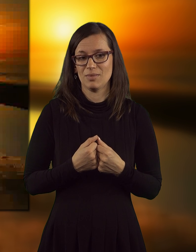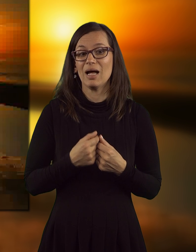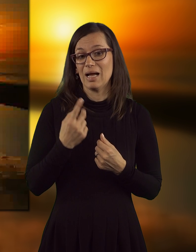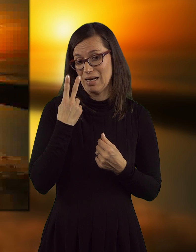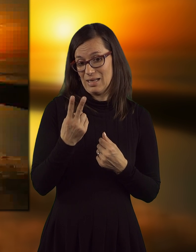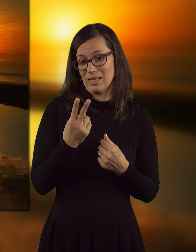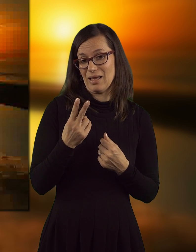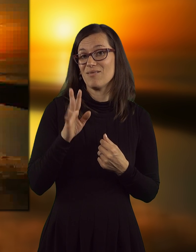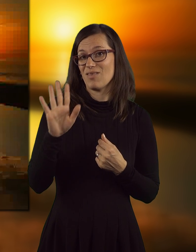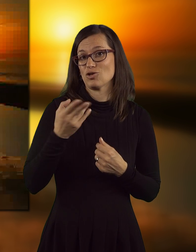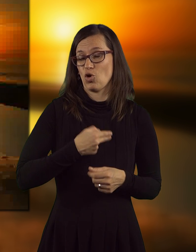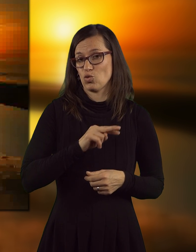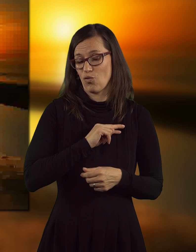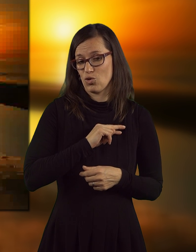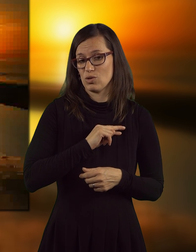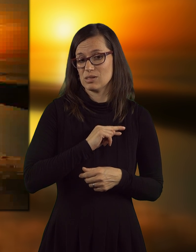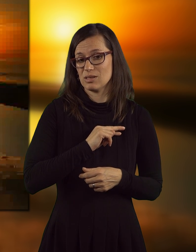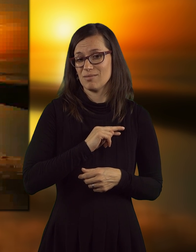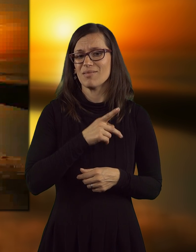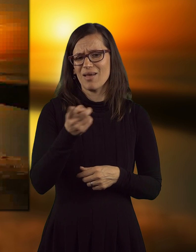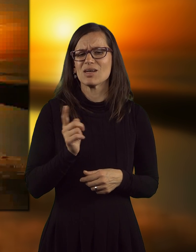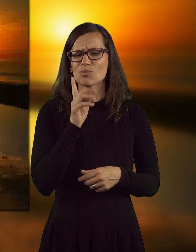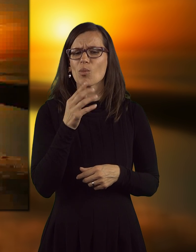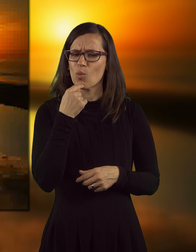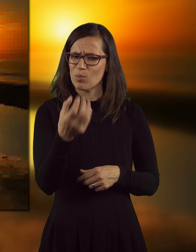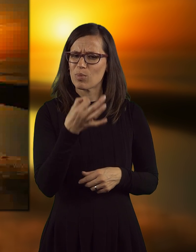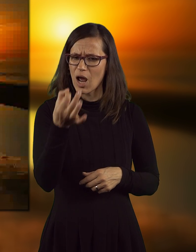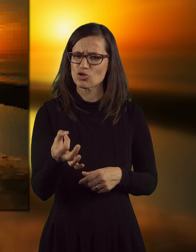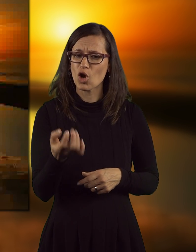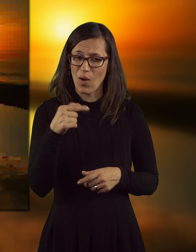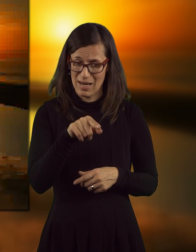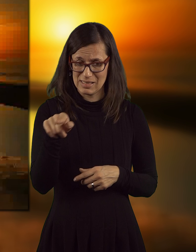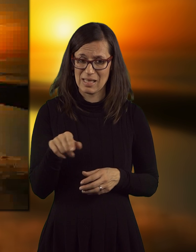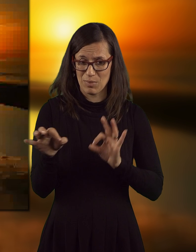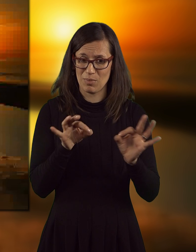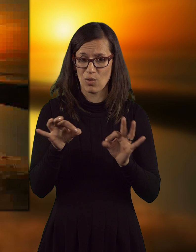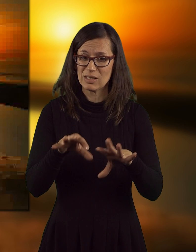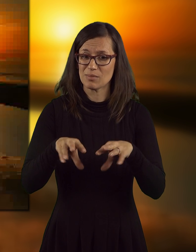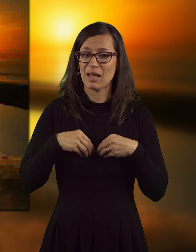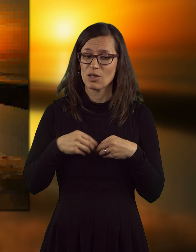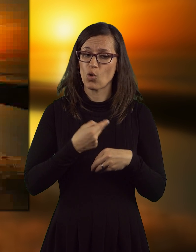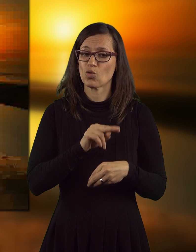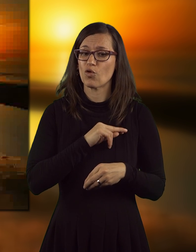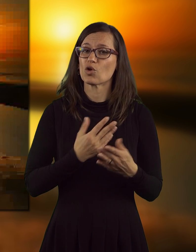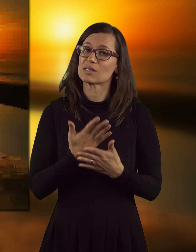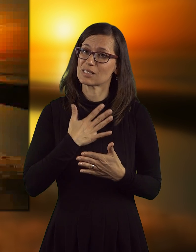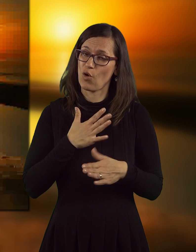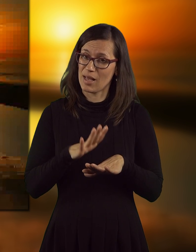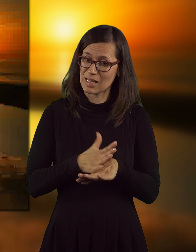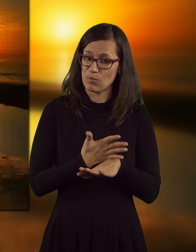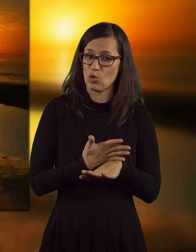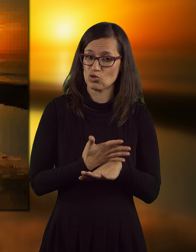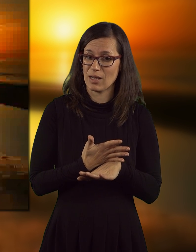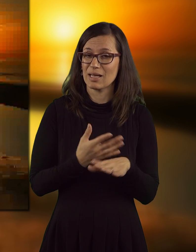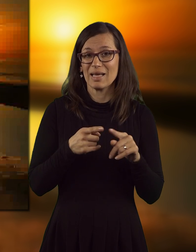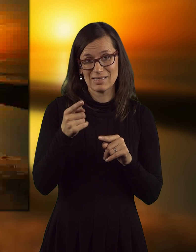so on this responsibility thing, I'm just going to ask you if you are willing to take responsibility for your mood.